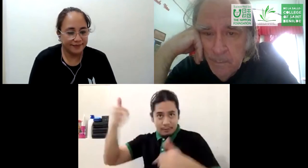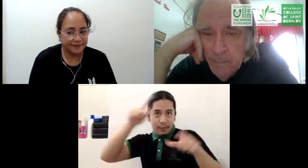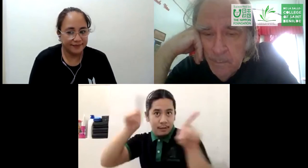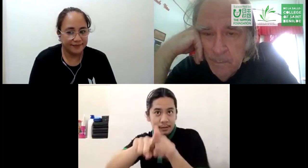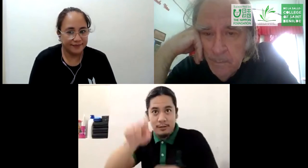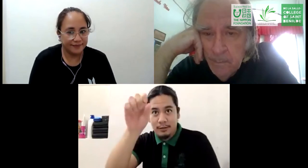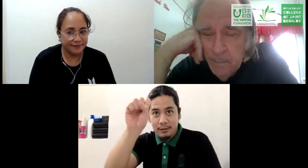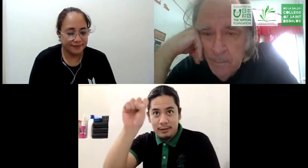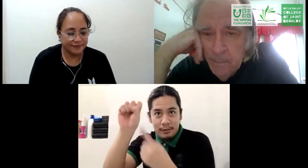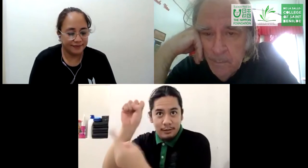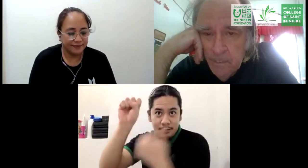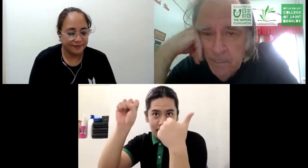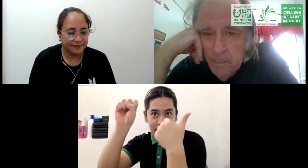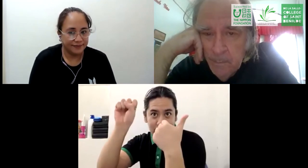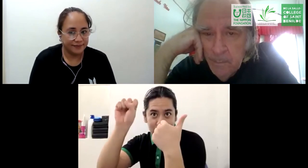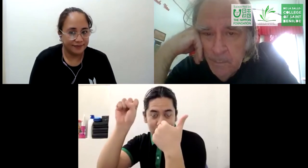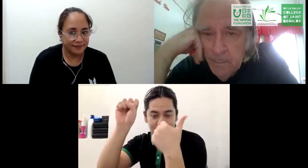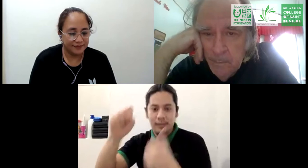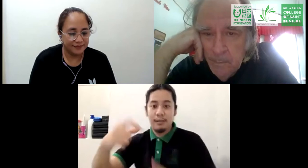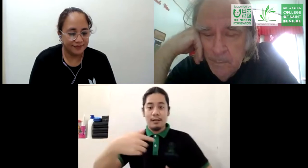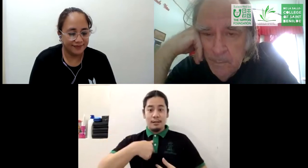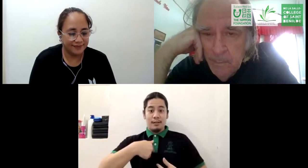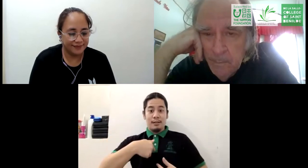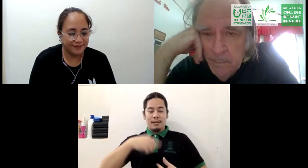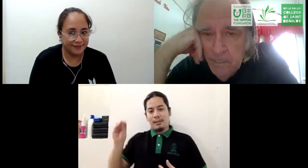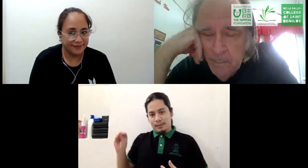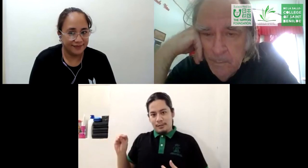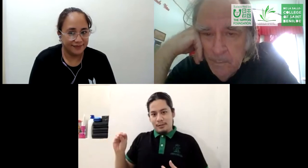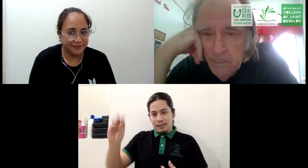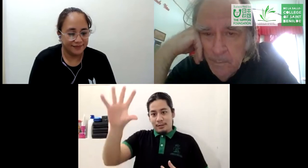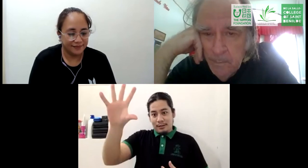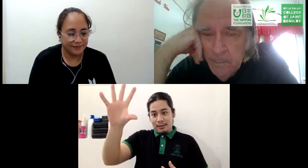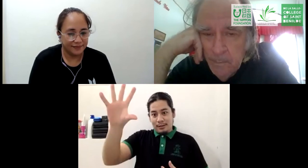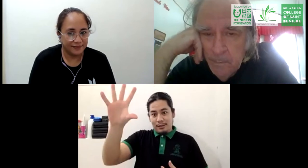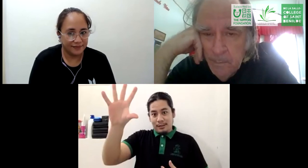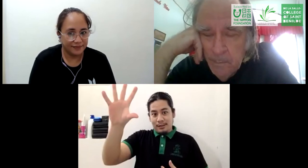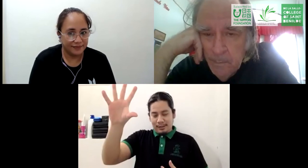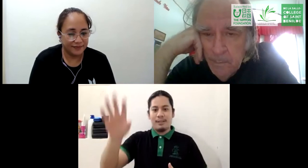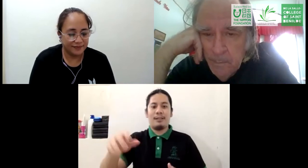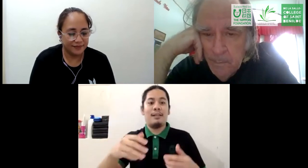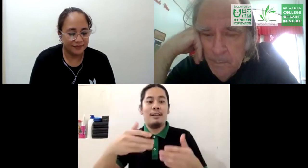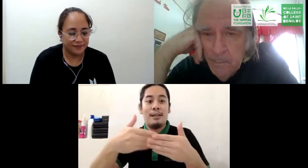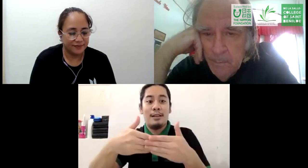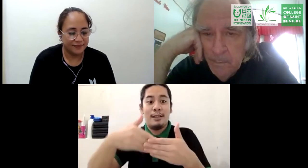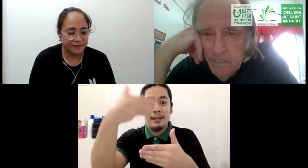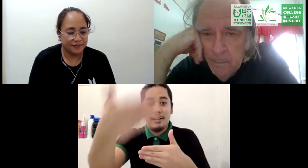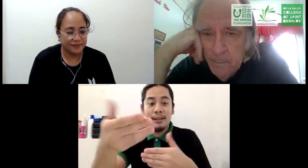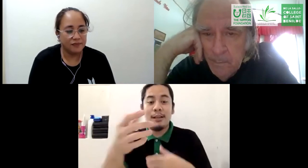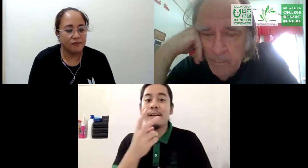be the host along with Jasmine, will lead in the activity where, okay, this is the handshake we want, the S